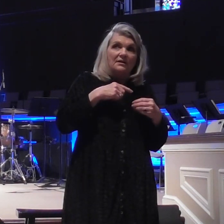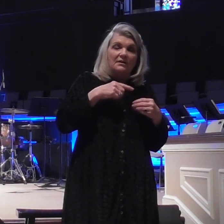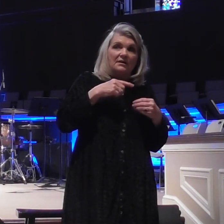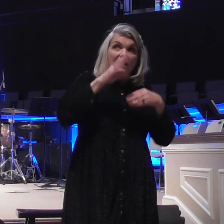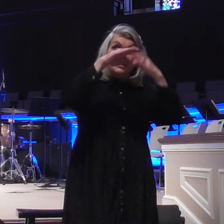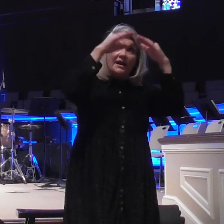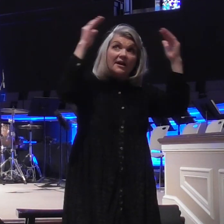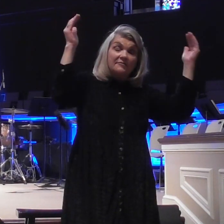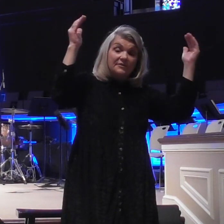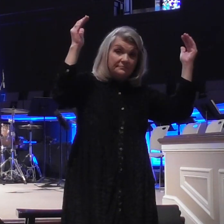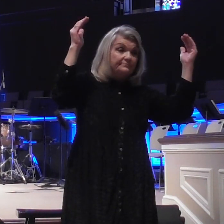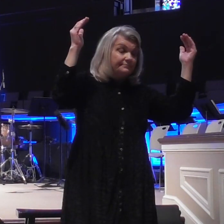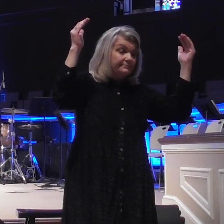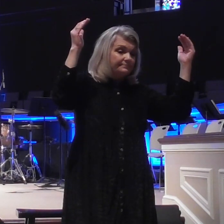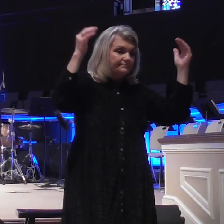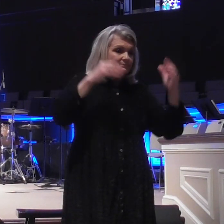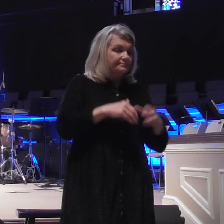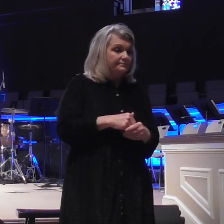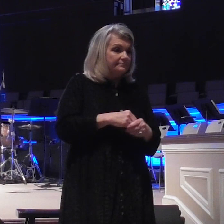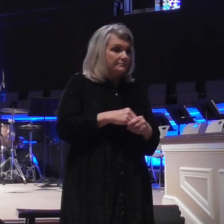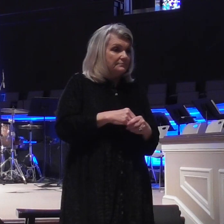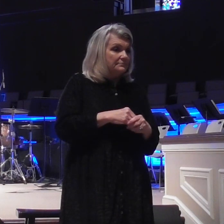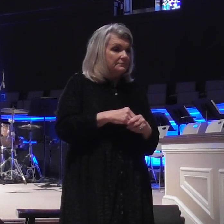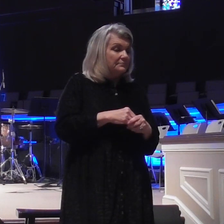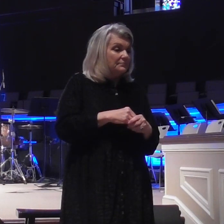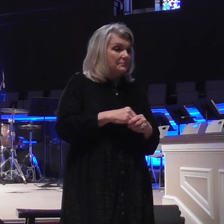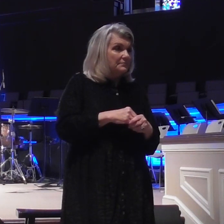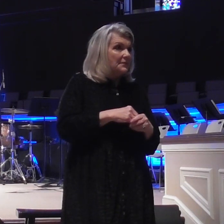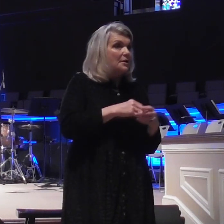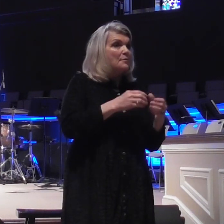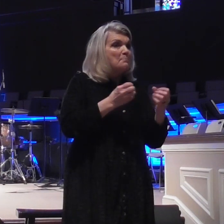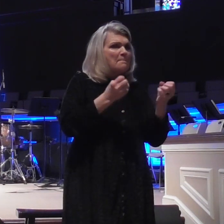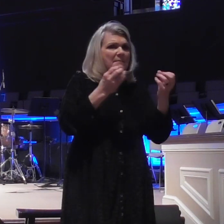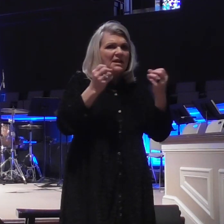Then, hallelujah, verse 11. "Such were some of you,